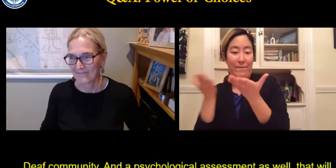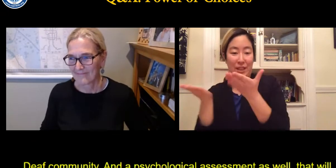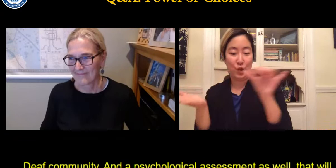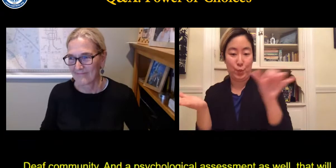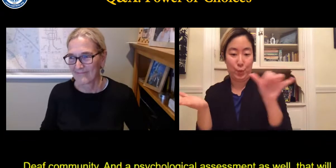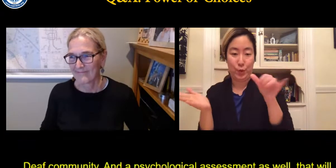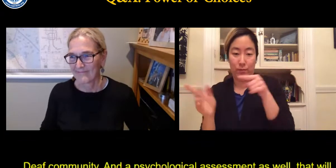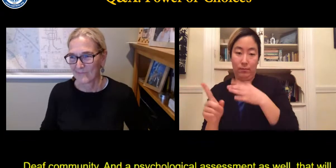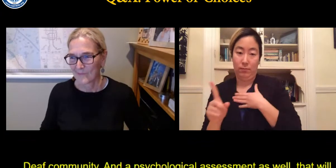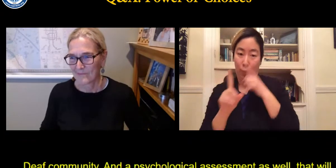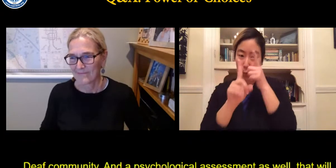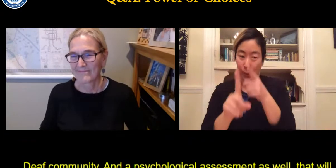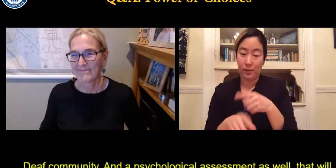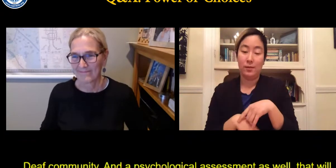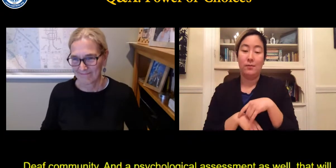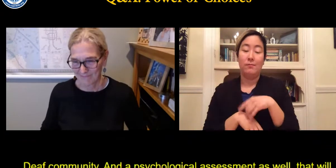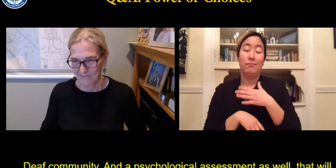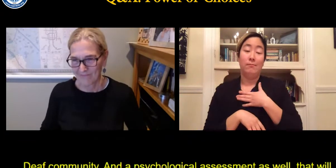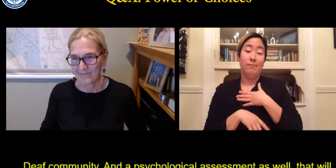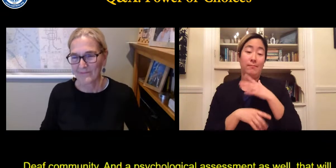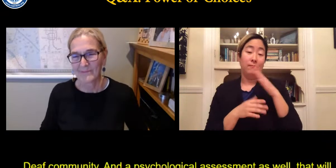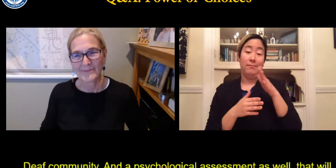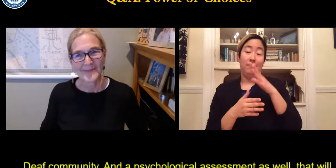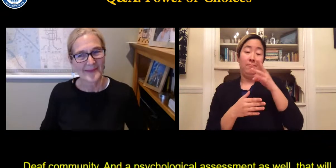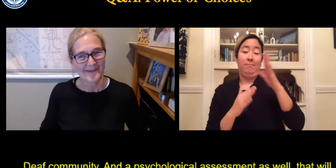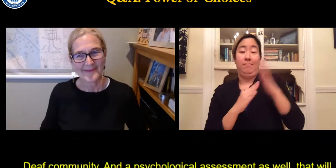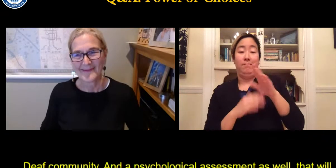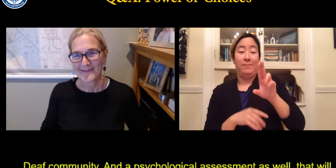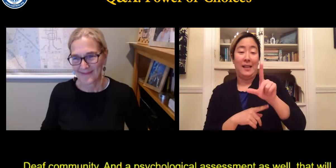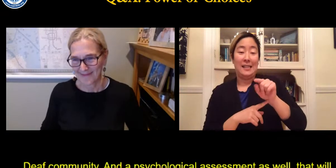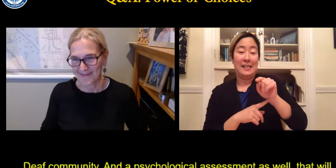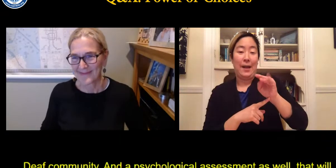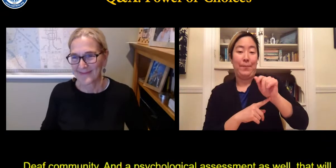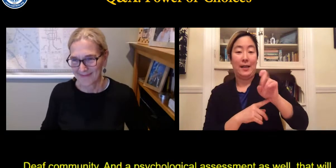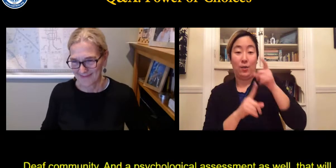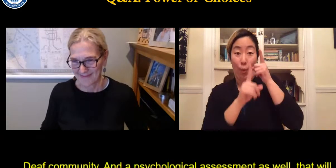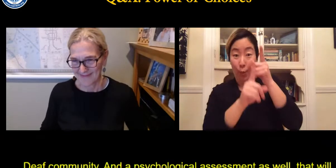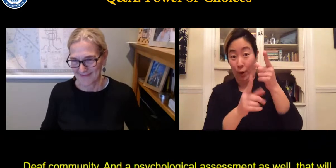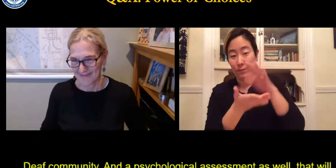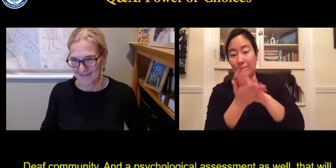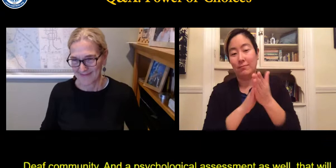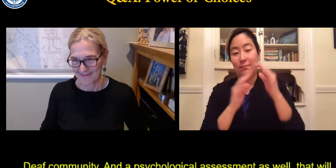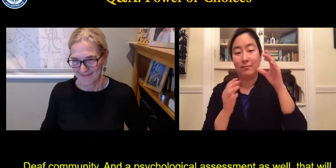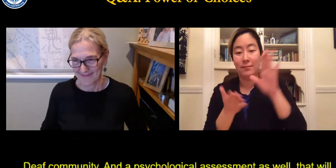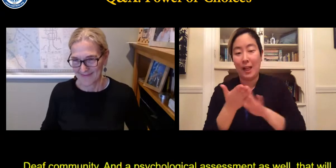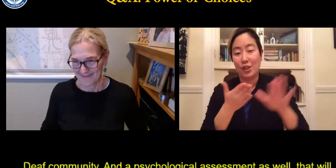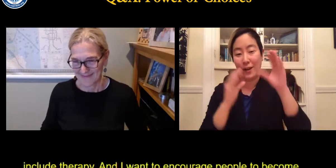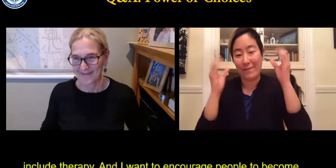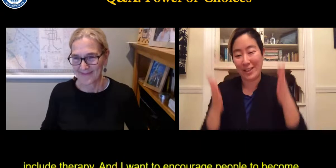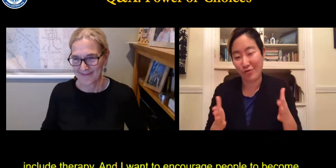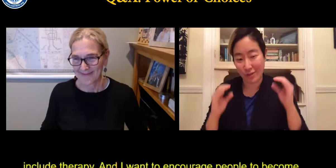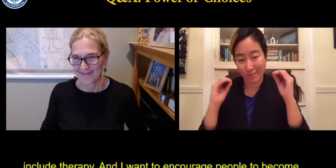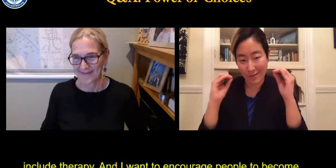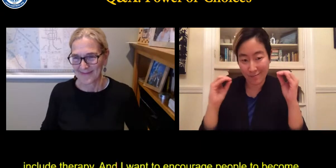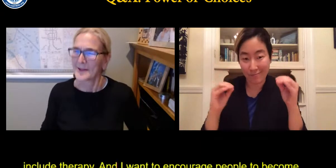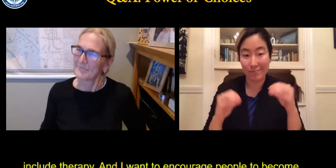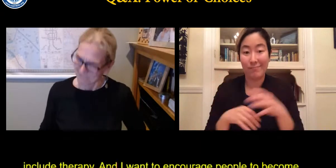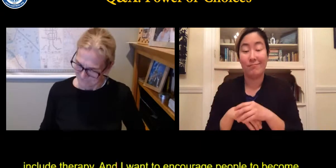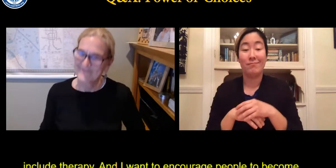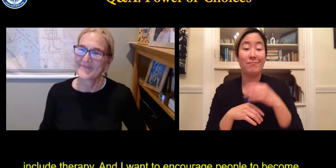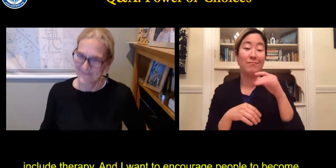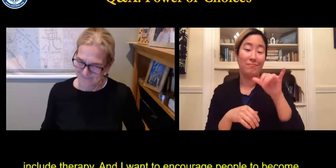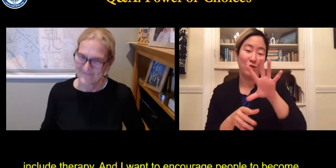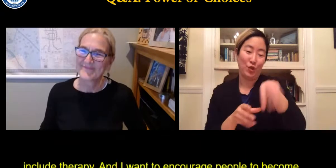people to become therapists for expressive therapies so that deaf individuals can receive direct services. That is my goal.